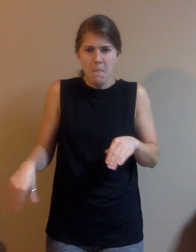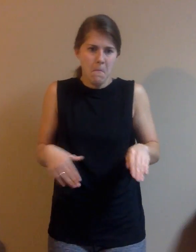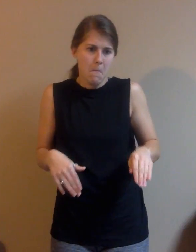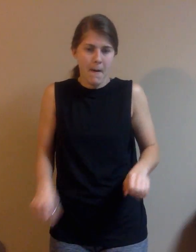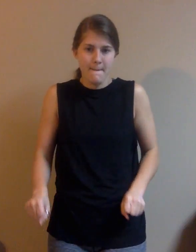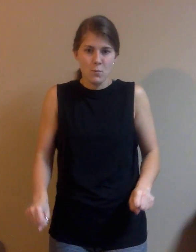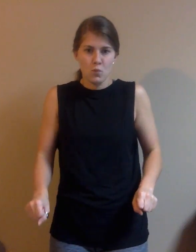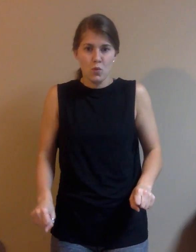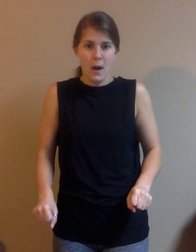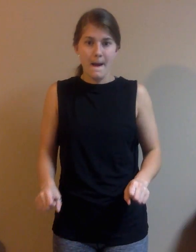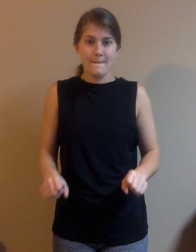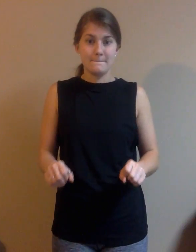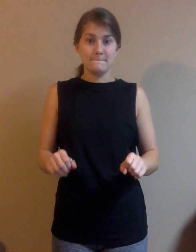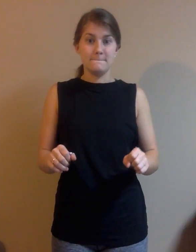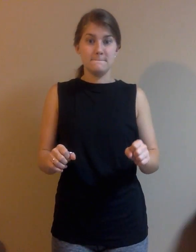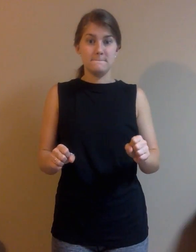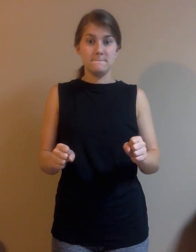people weren't aware they could have that.